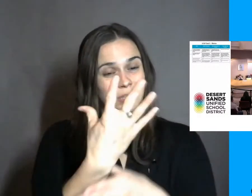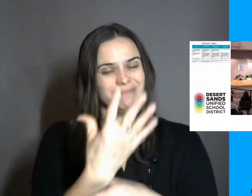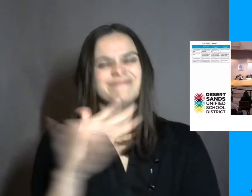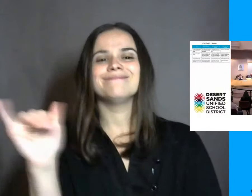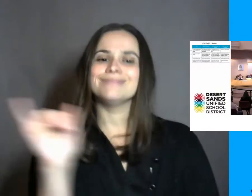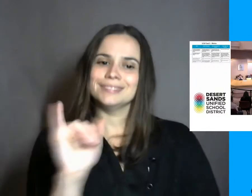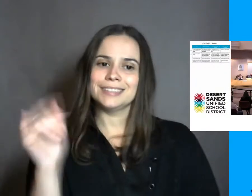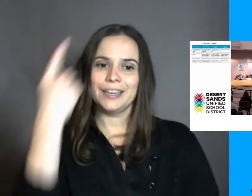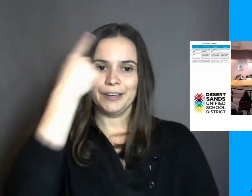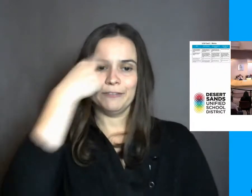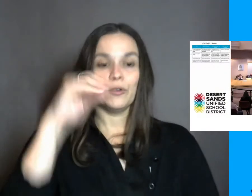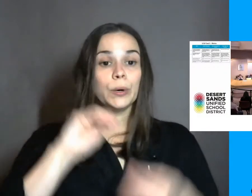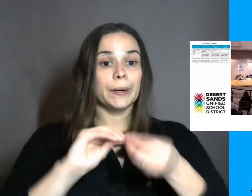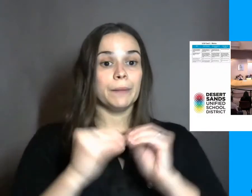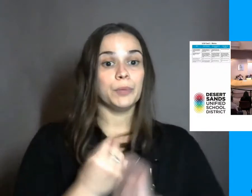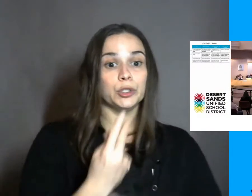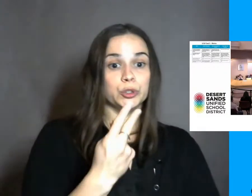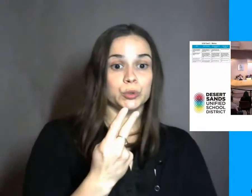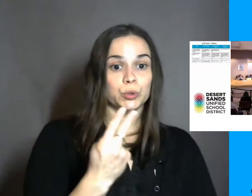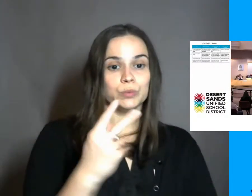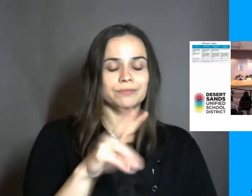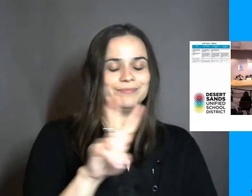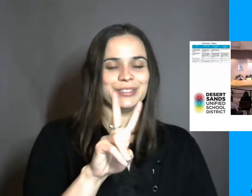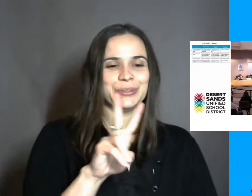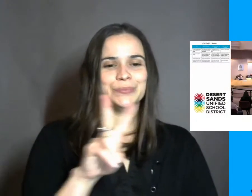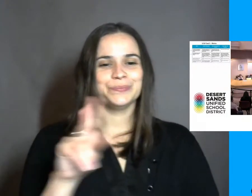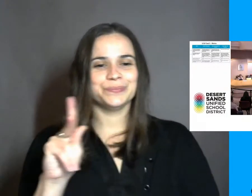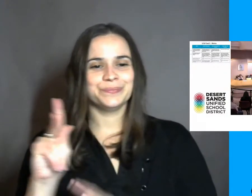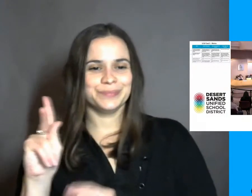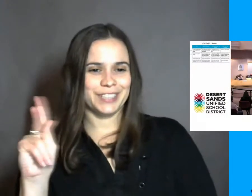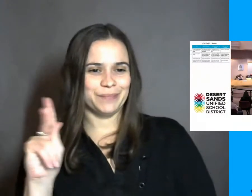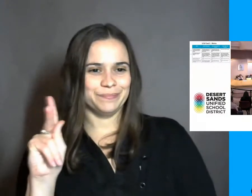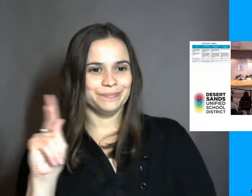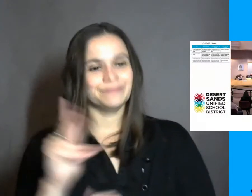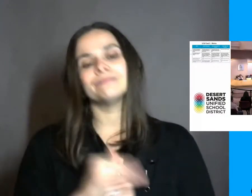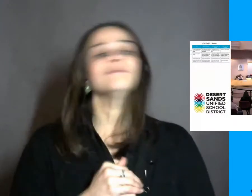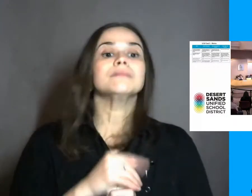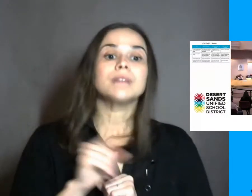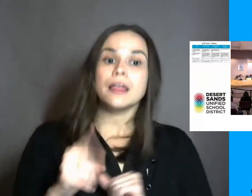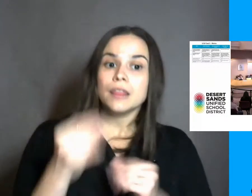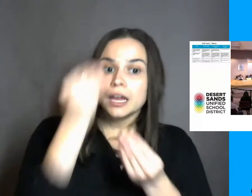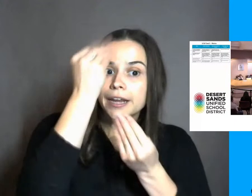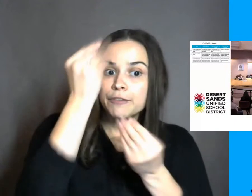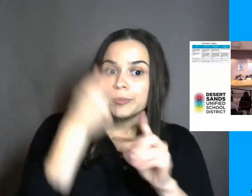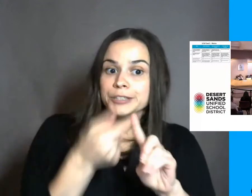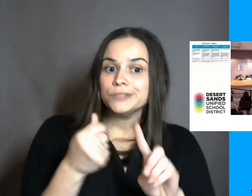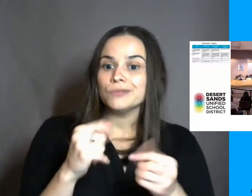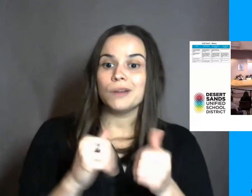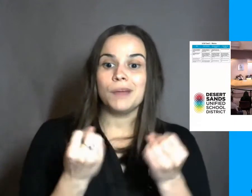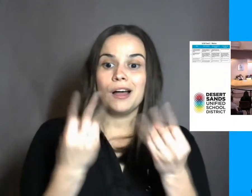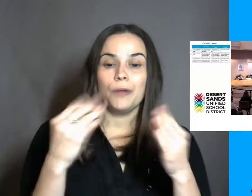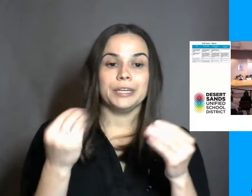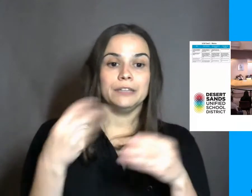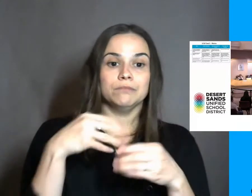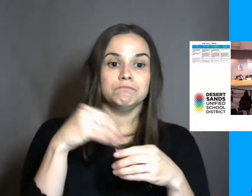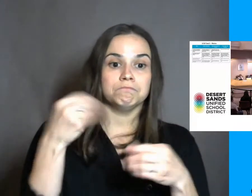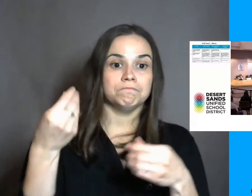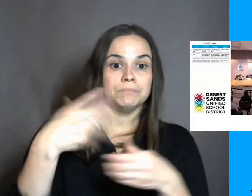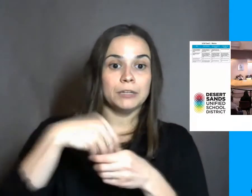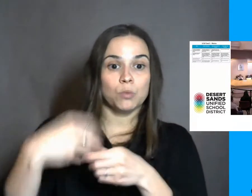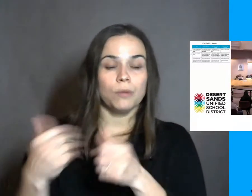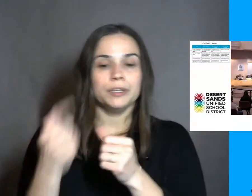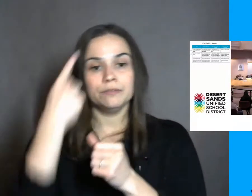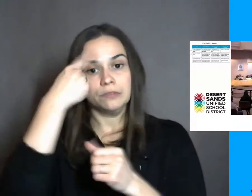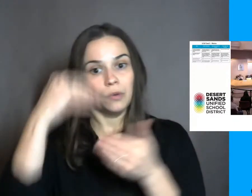known outcome because this data is based on enrollment and that information can be pulled earlier in the year with our own student